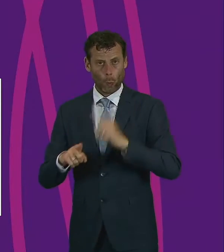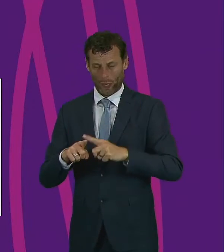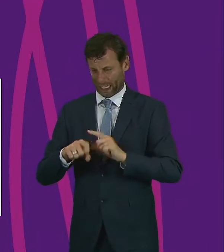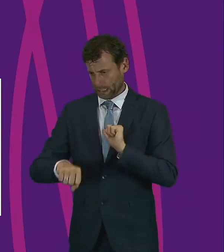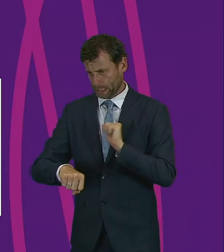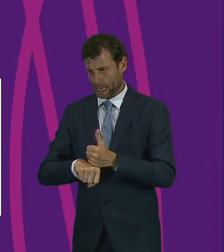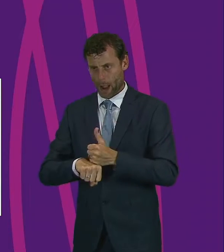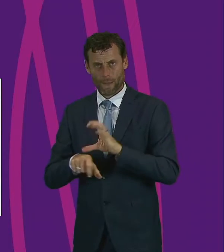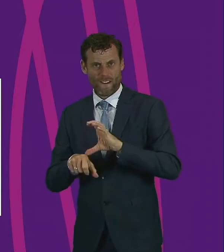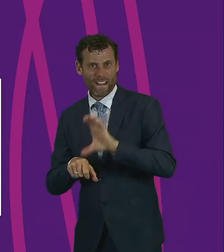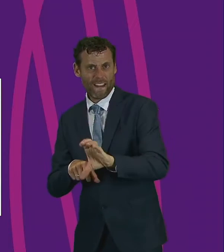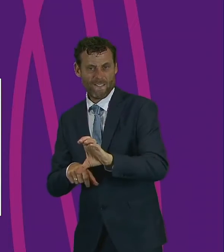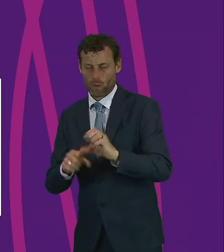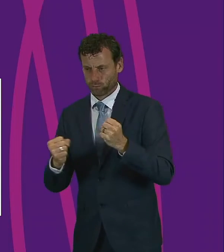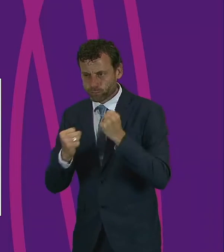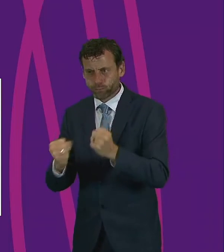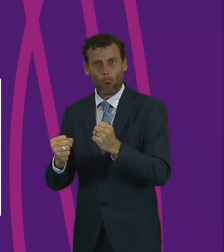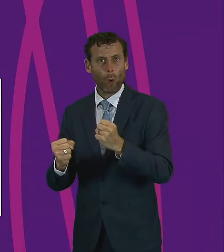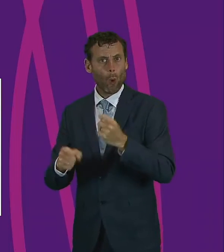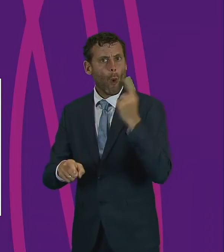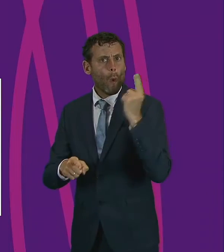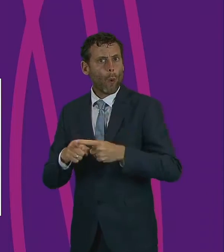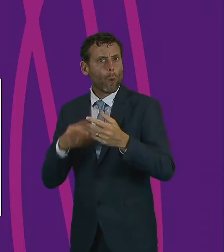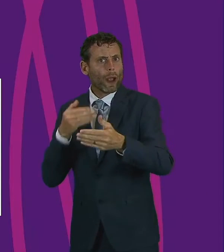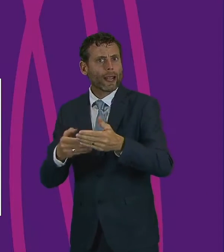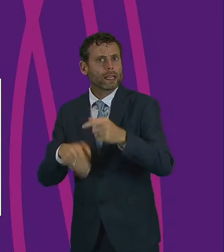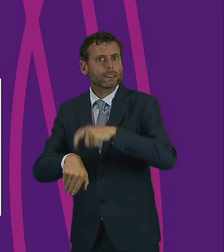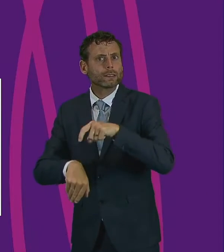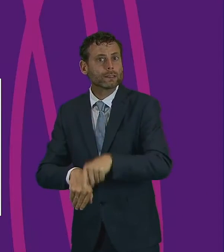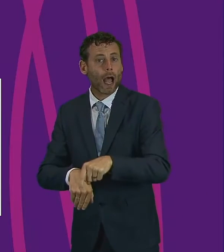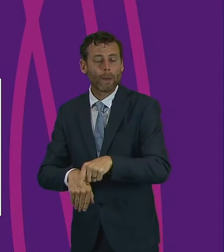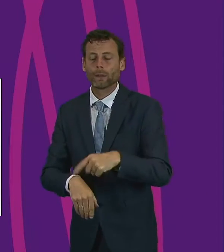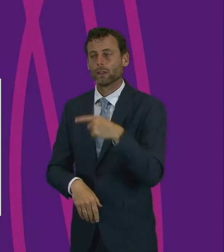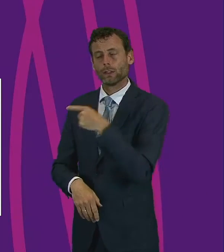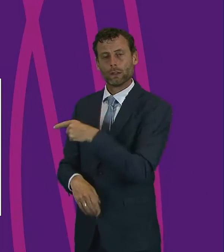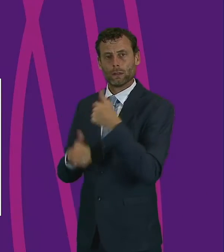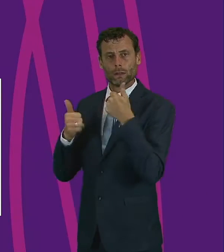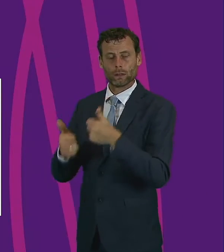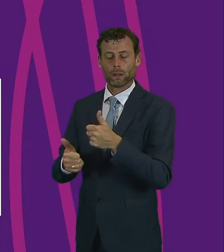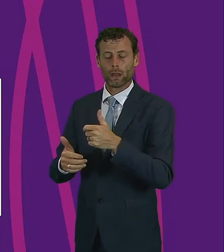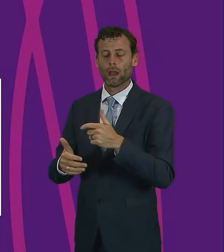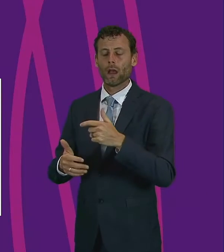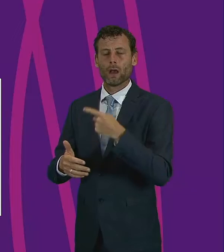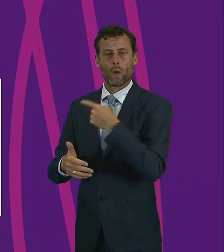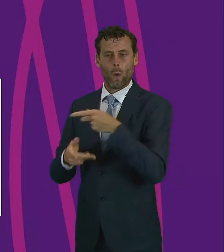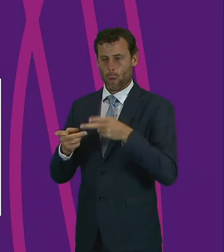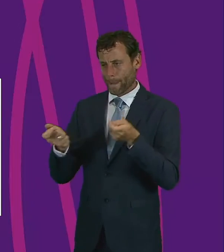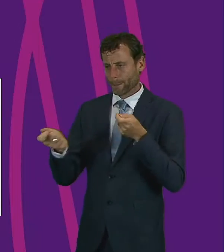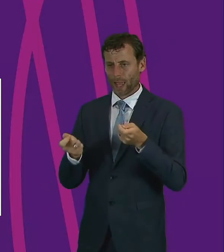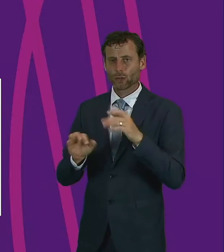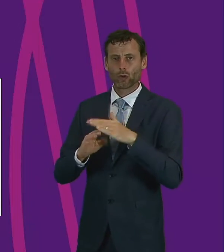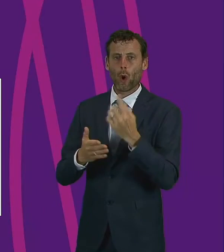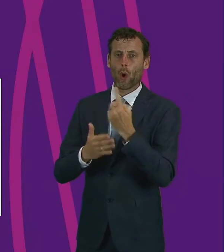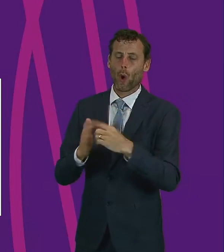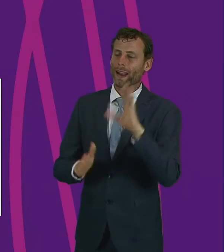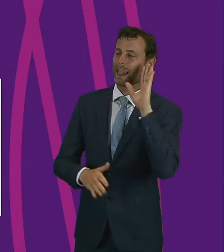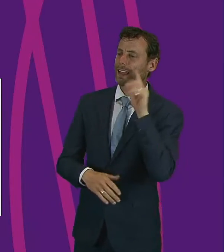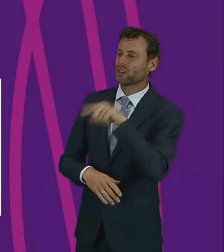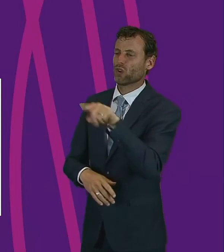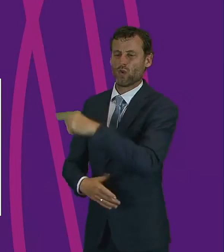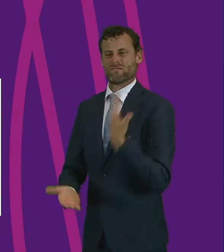thankfully not given more to those who shout the loudest at the expense of the more vital